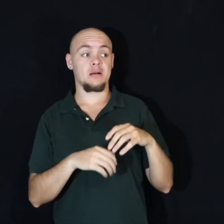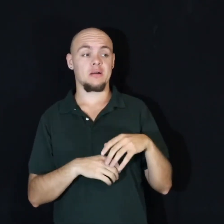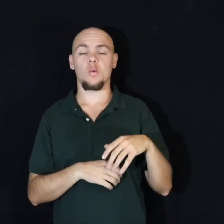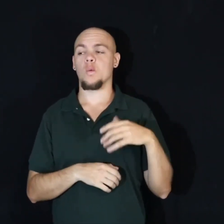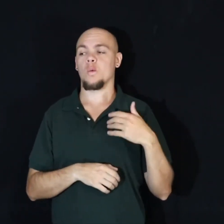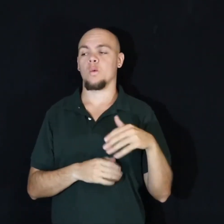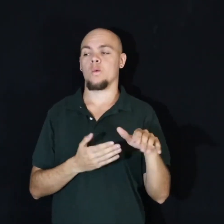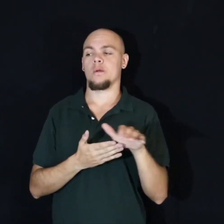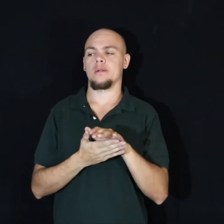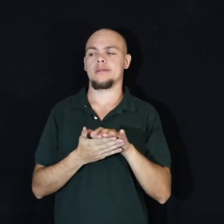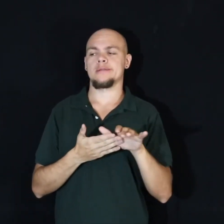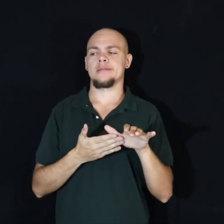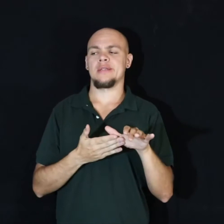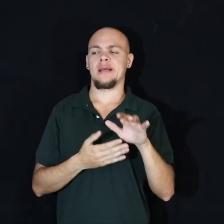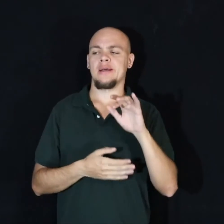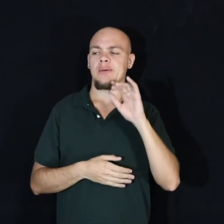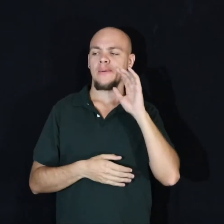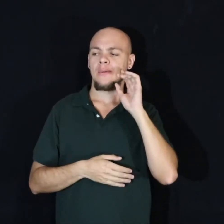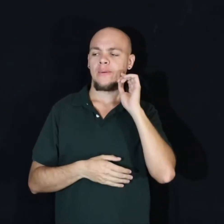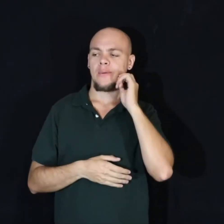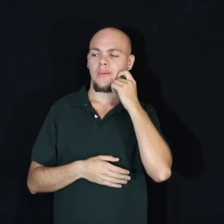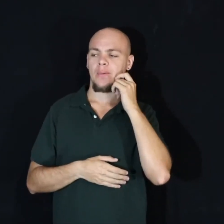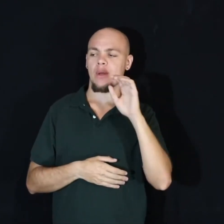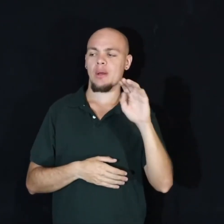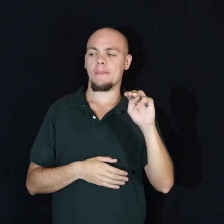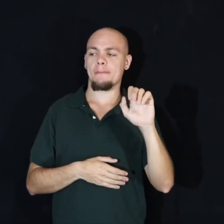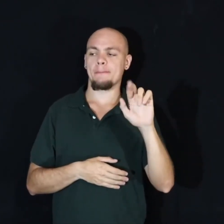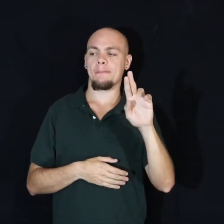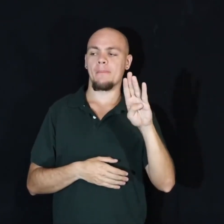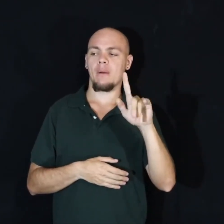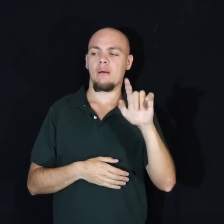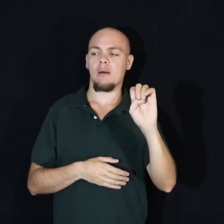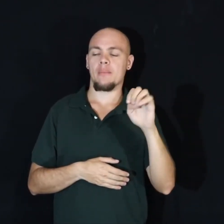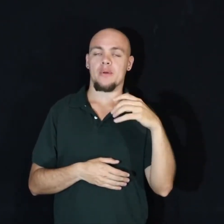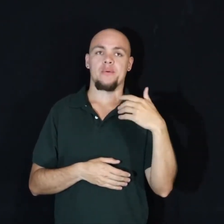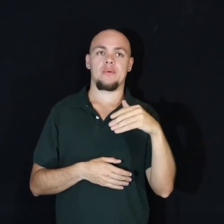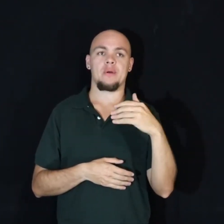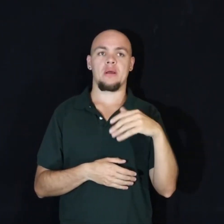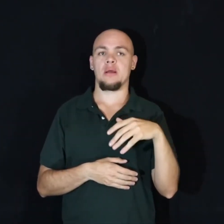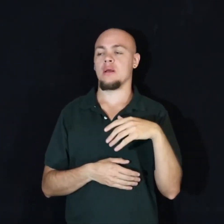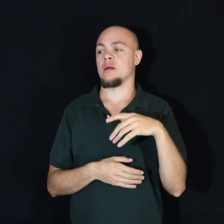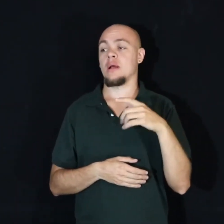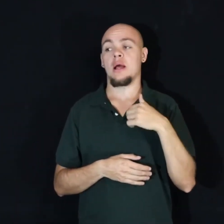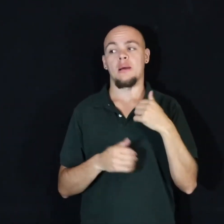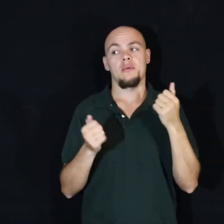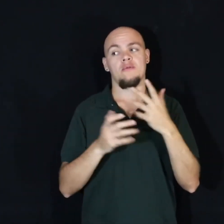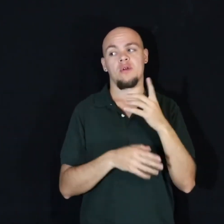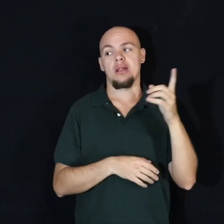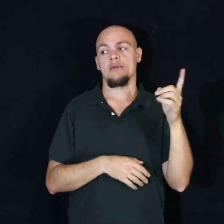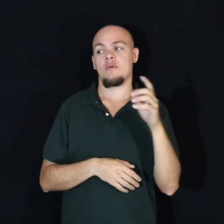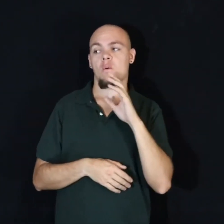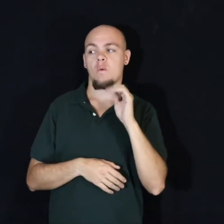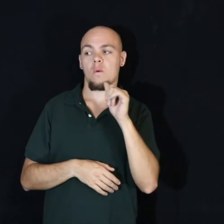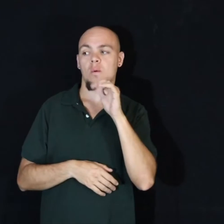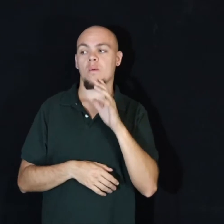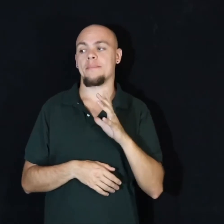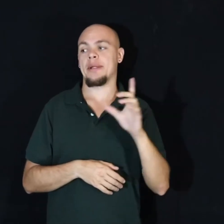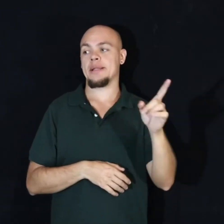gay marvel, I tell you, but Mars Tom, I's powerful afraid of old missus." "And besides, if you will, I'll show you my